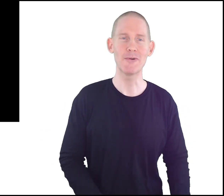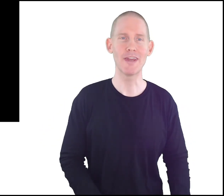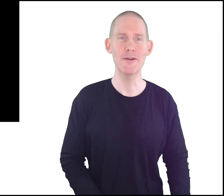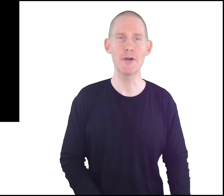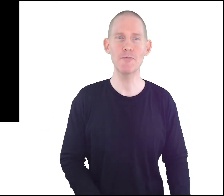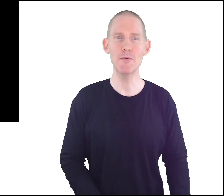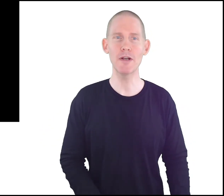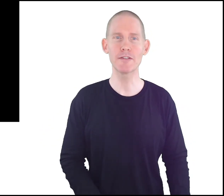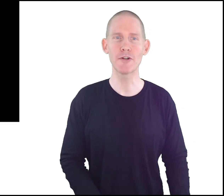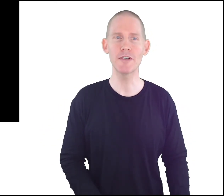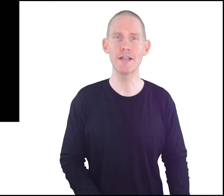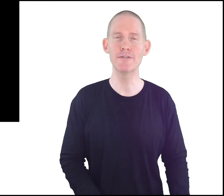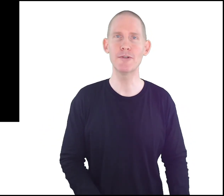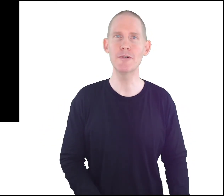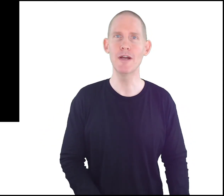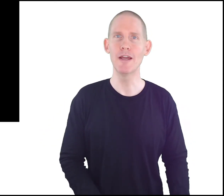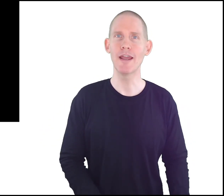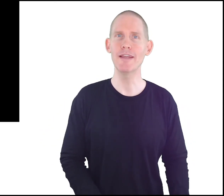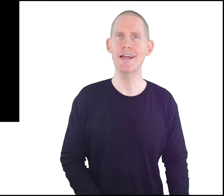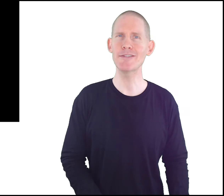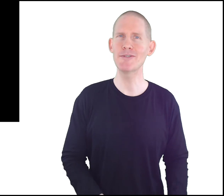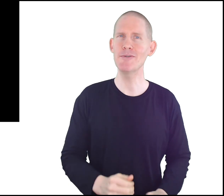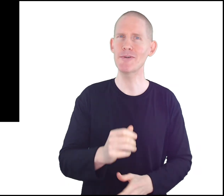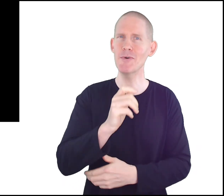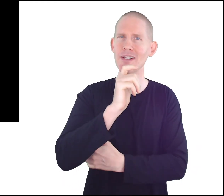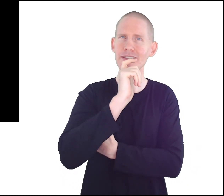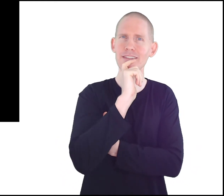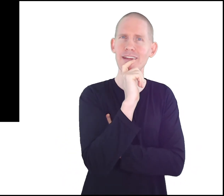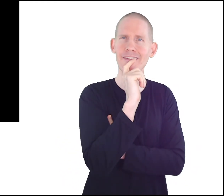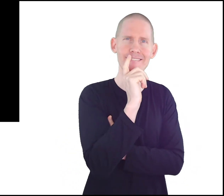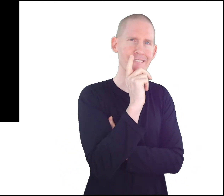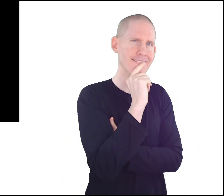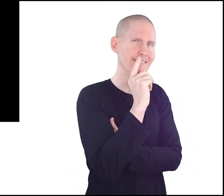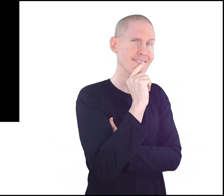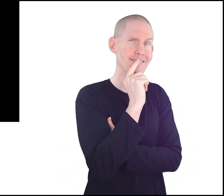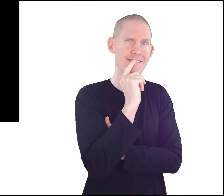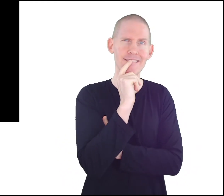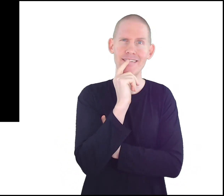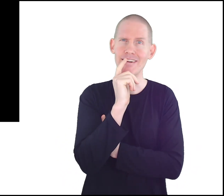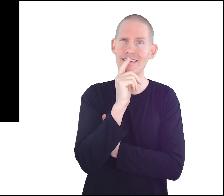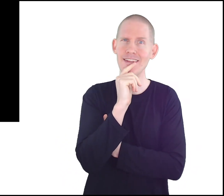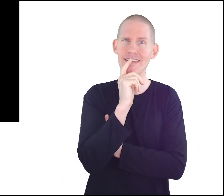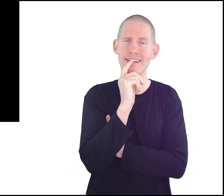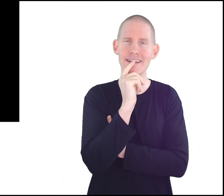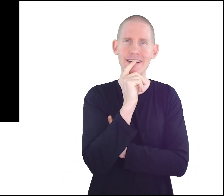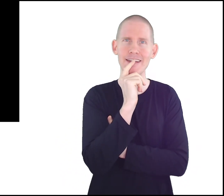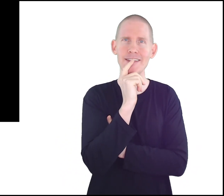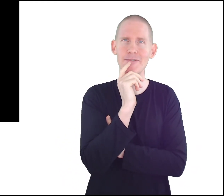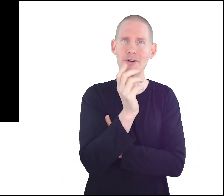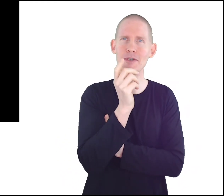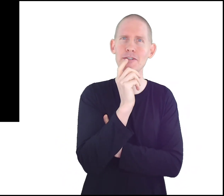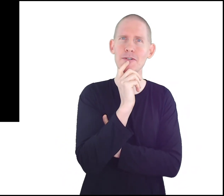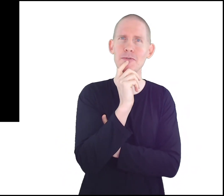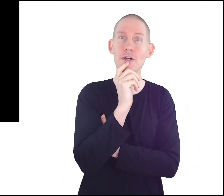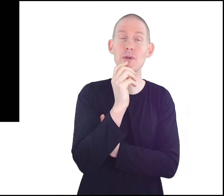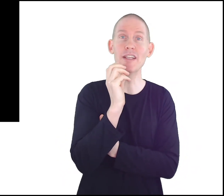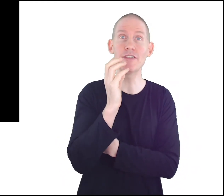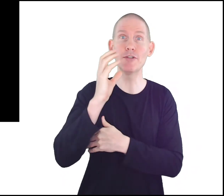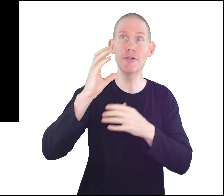Okay, what if we want to turn it into a yes-no question? What do you think? What do we do? What do we need to